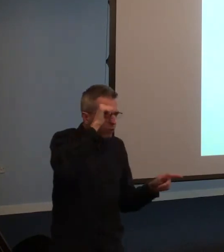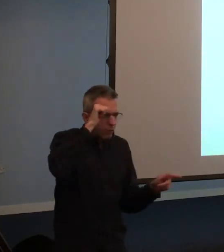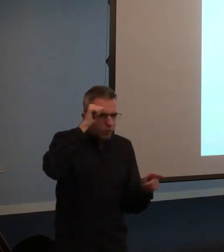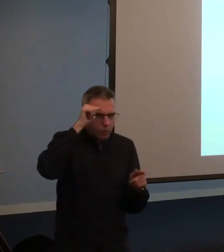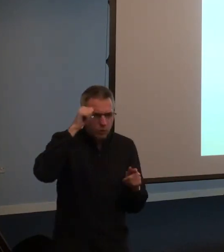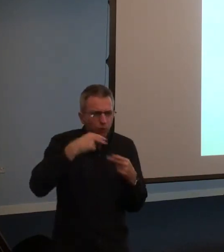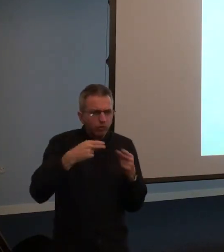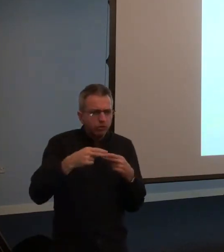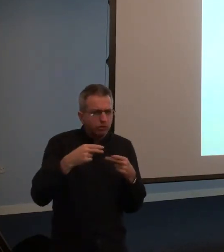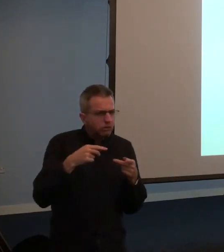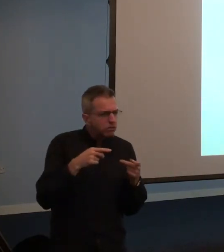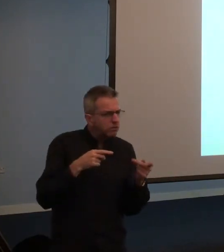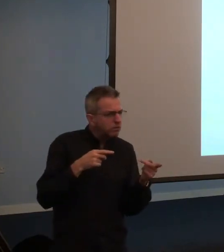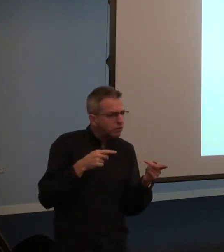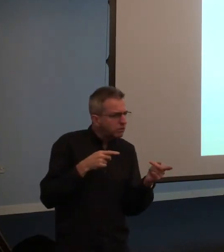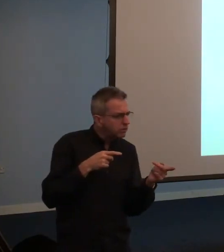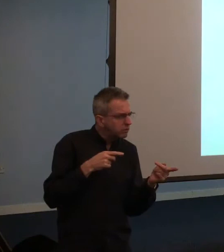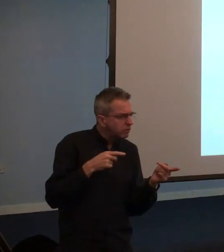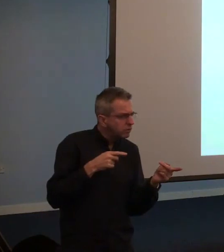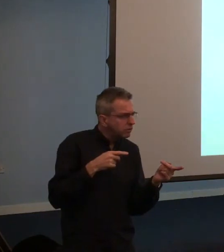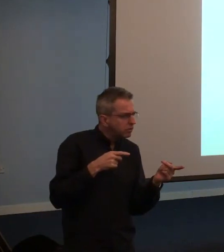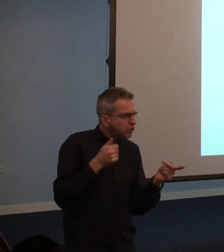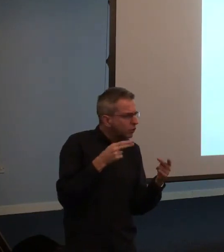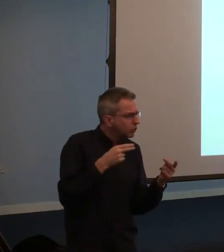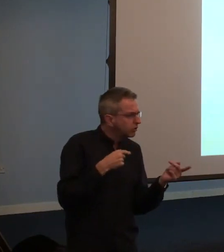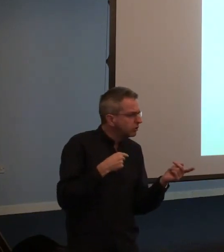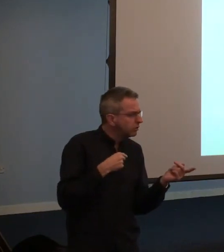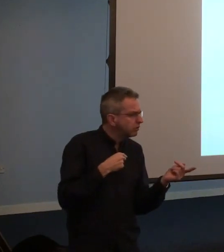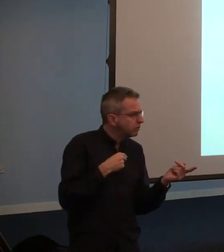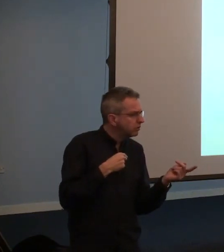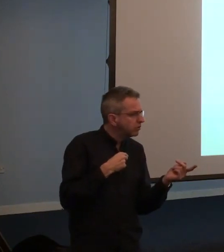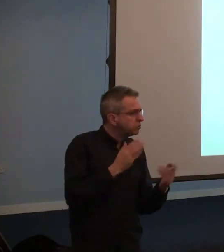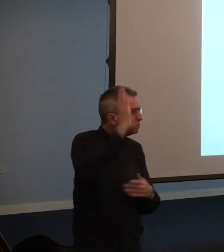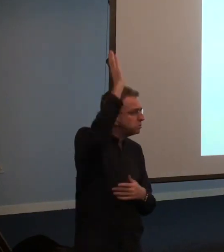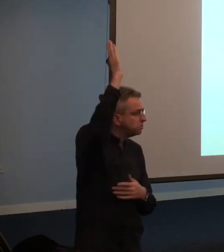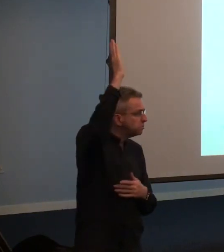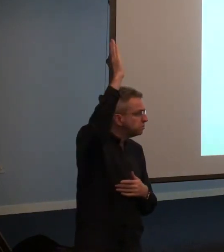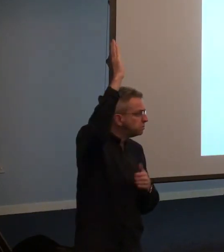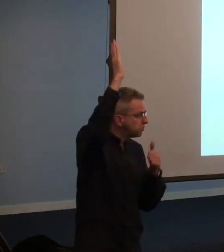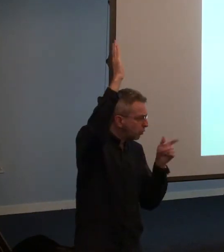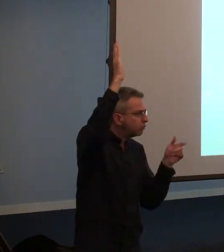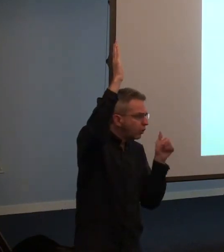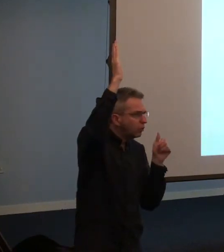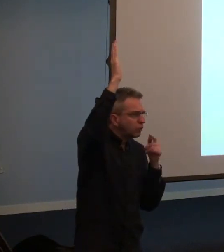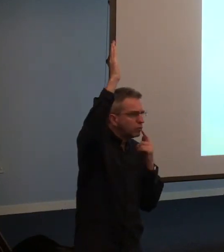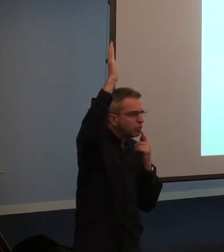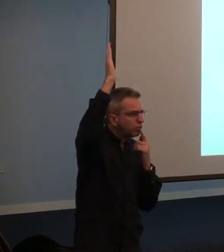Now, is anyone familiar with this? I should be clear when I say about this. Maybe seen it on the news? Hands up if you've seen this, couple people.